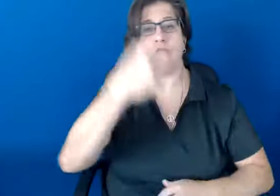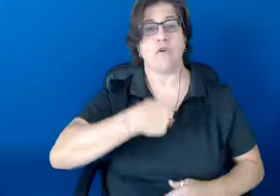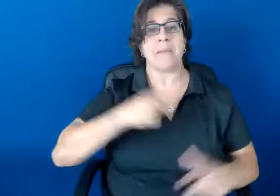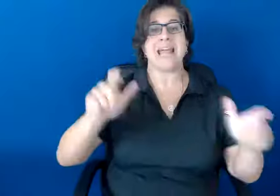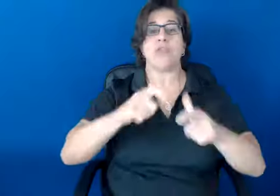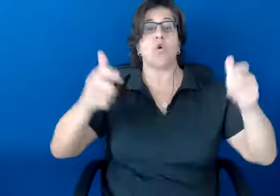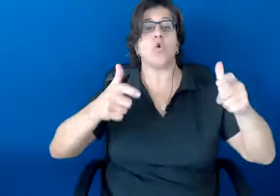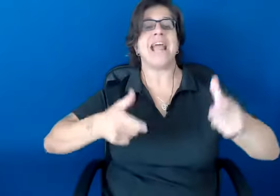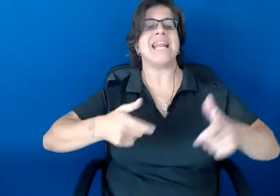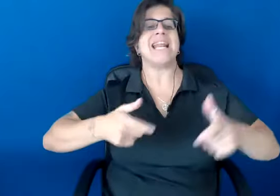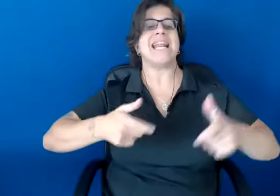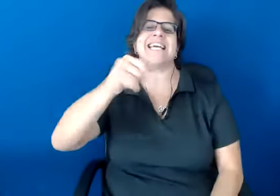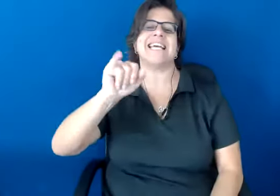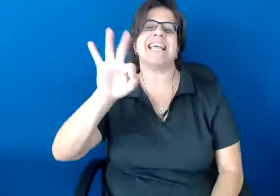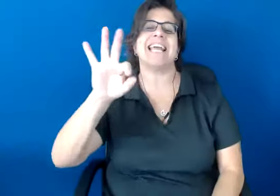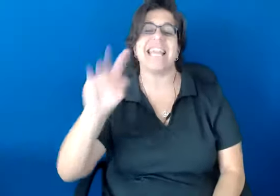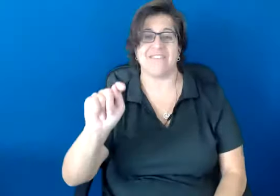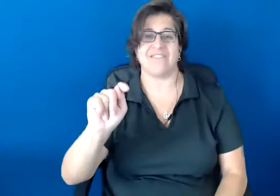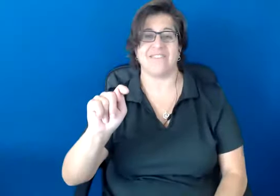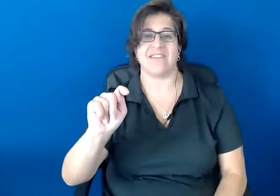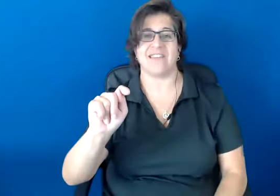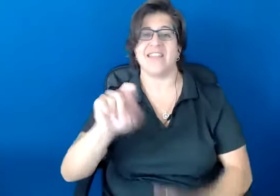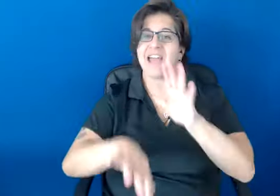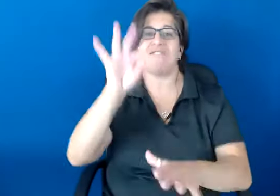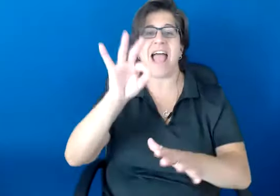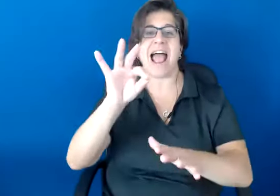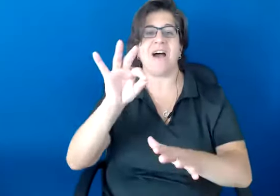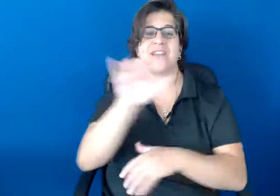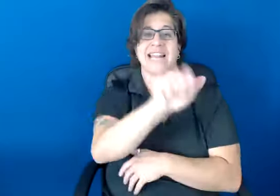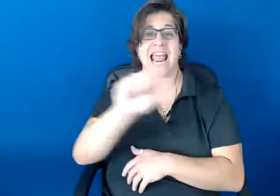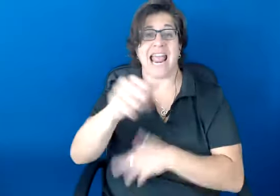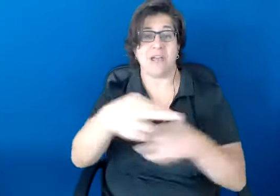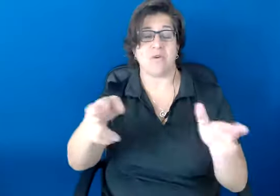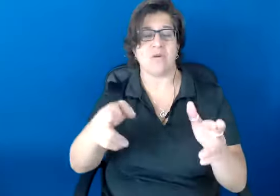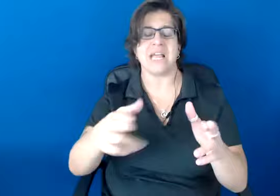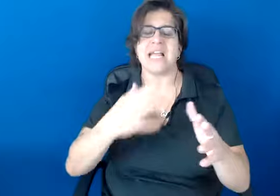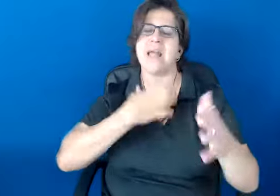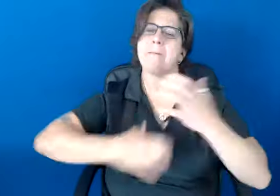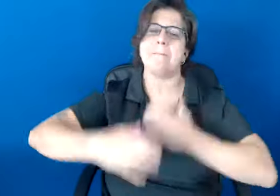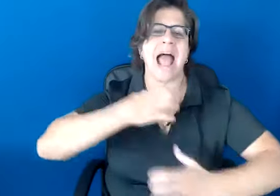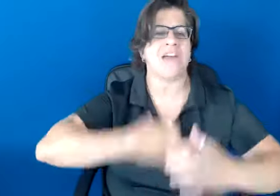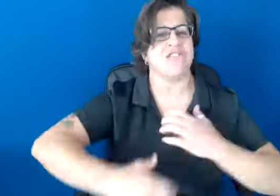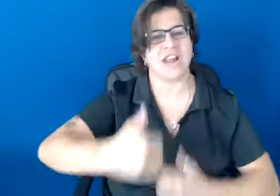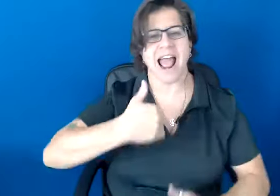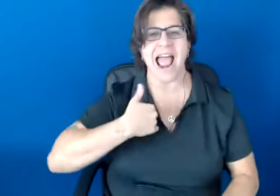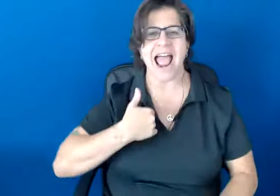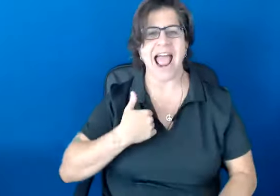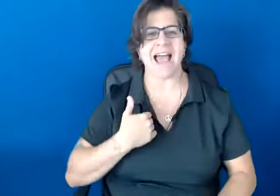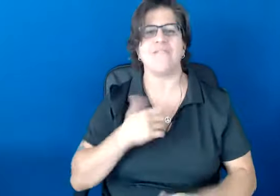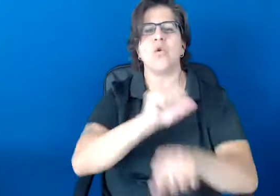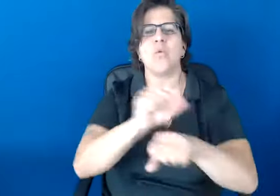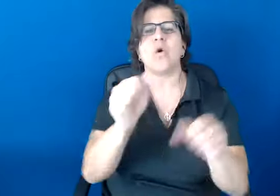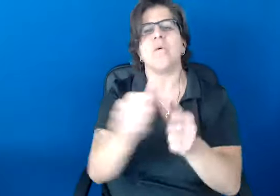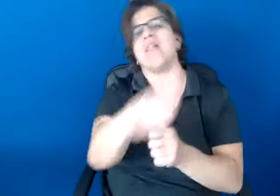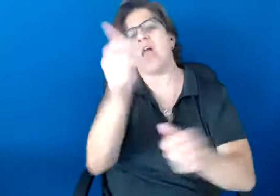given me in the rooms of Alcoholics Anonymous is the passion that I have to work with